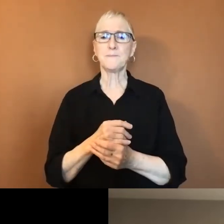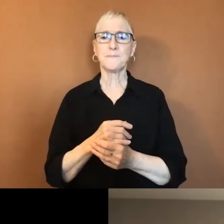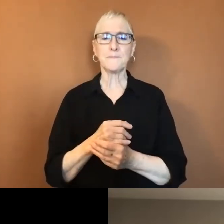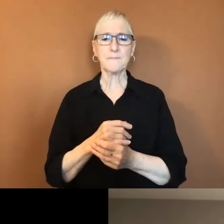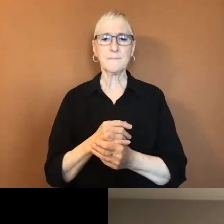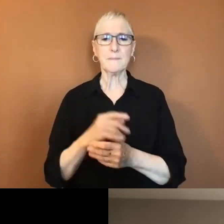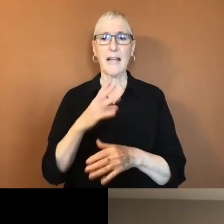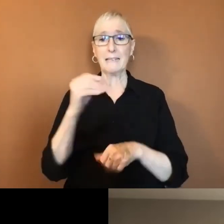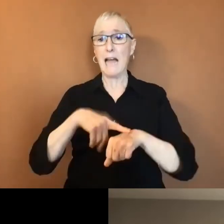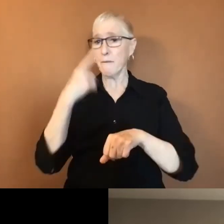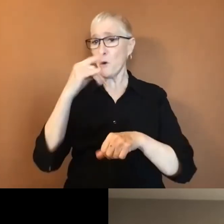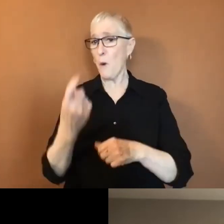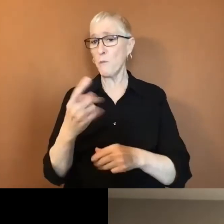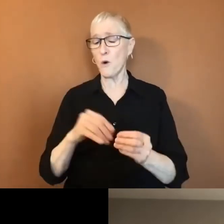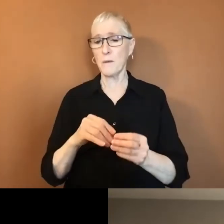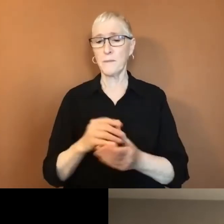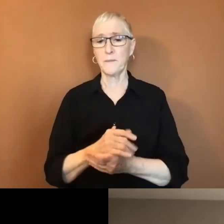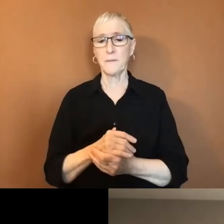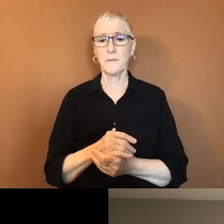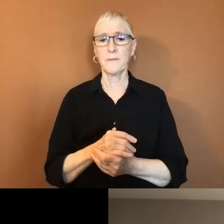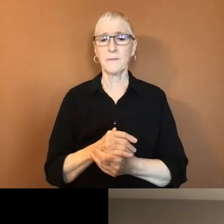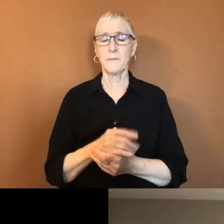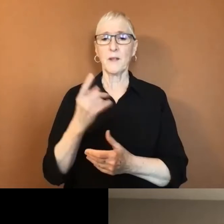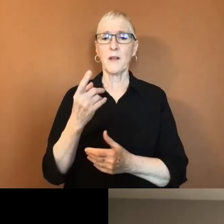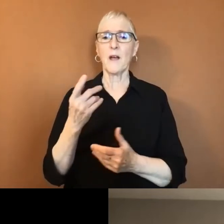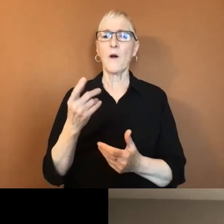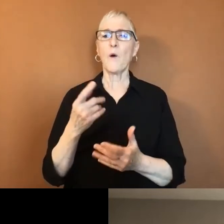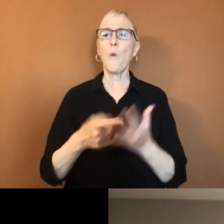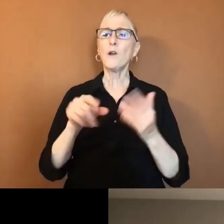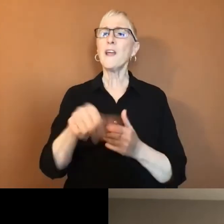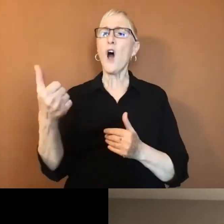and time for one more, really. What do the other